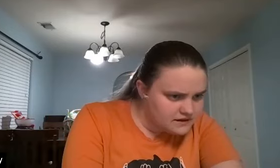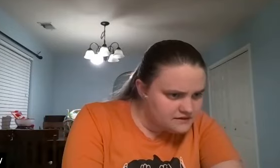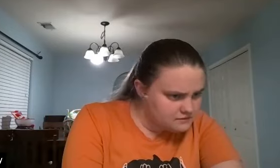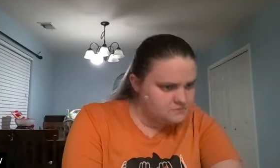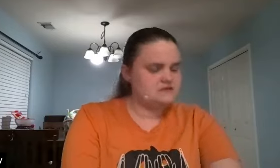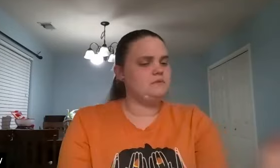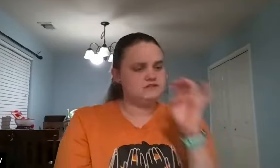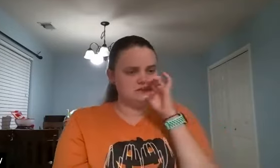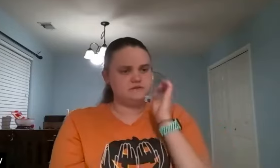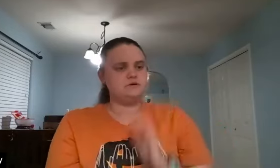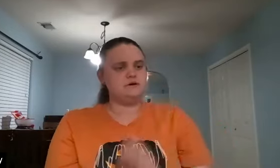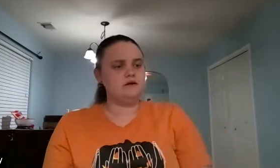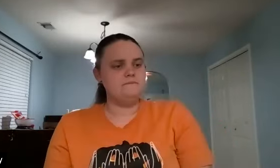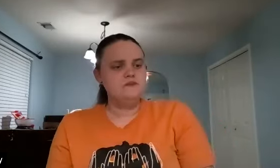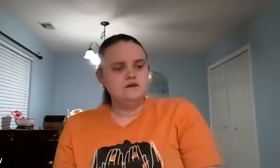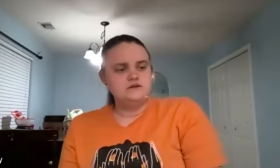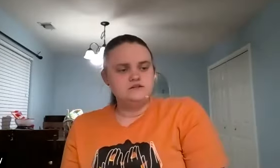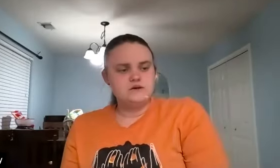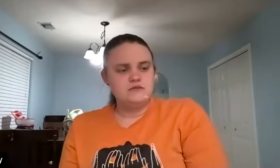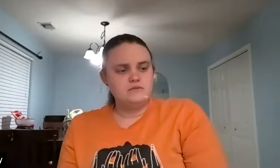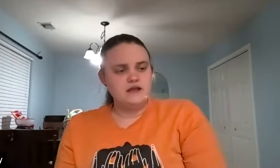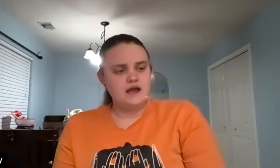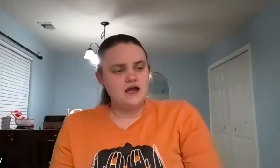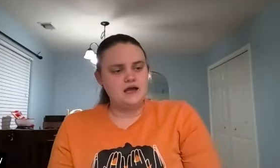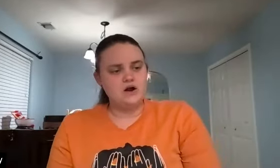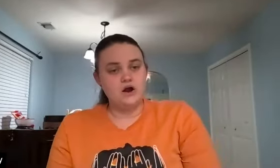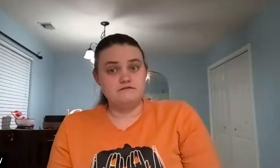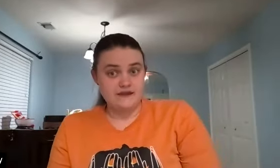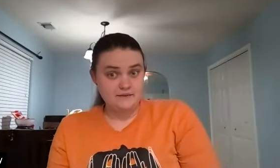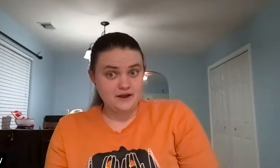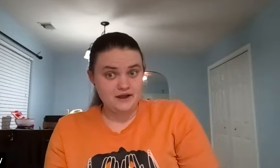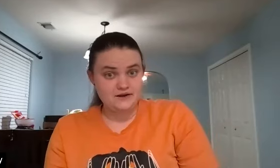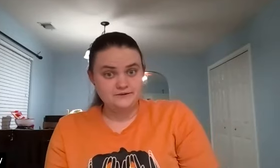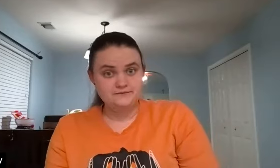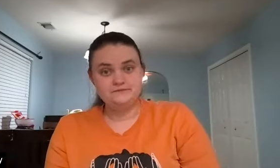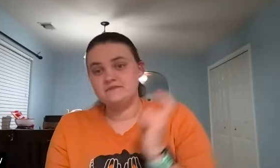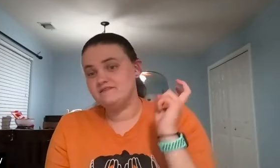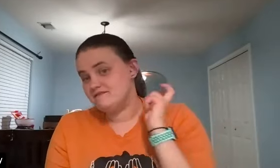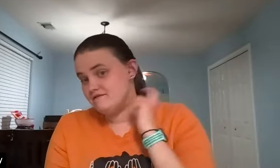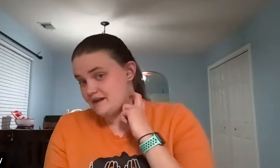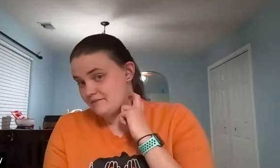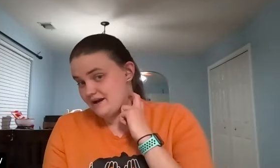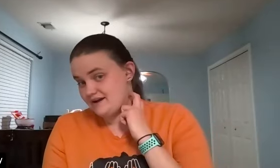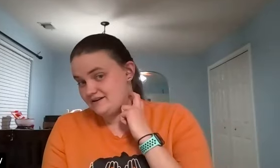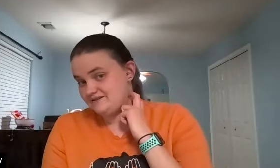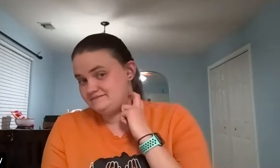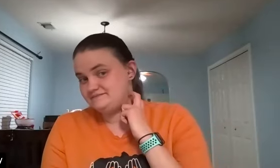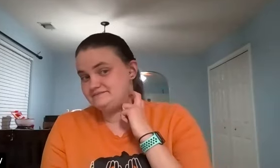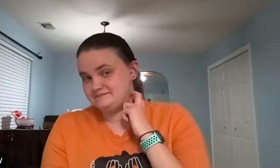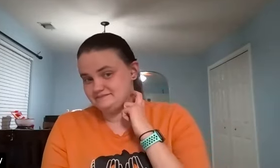I think we went to the monsters at this point. Okay. So then we had our vampire. Vampire.